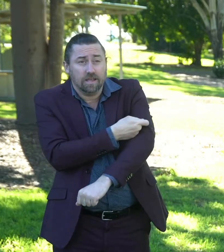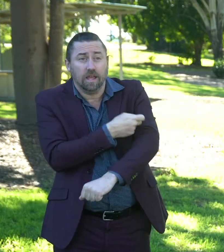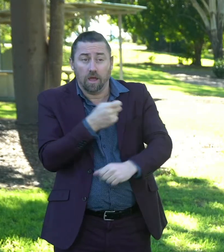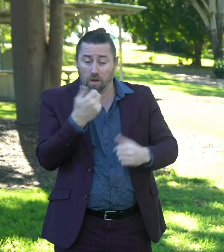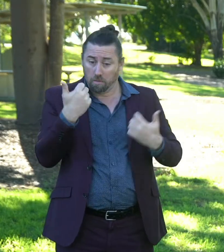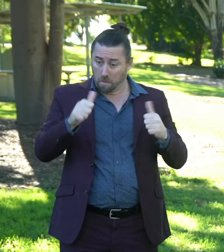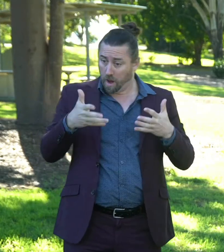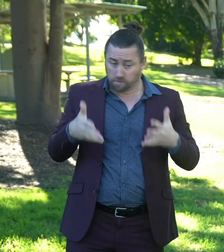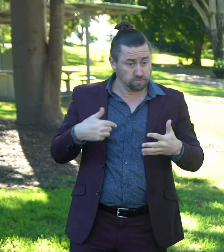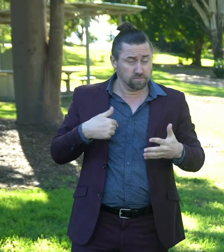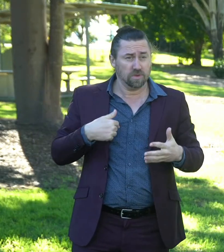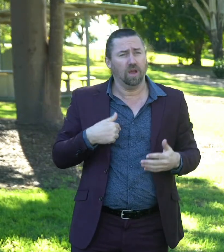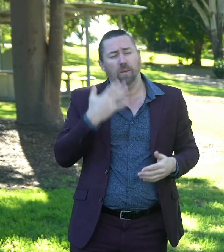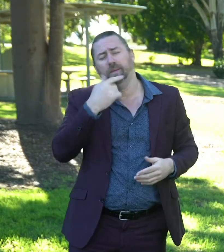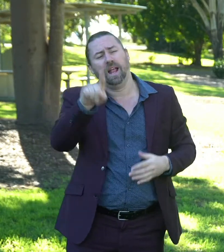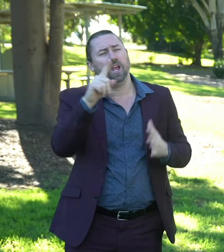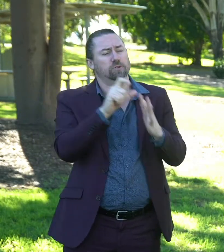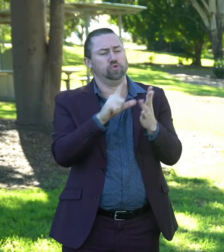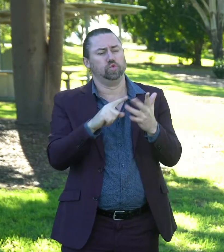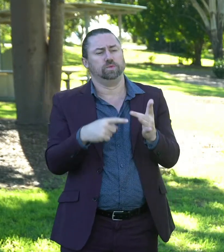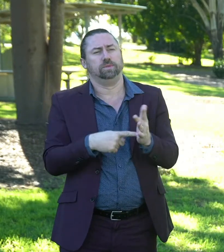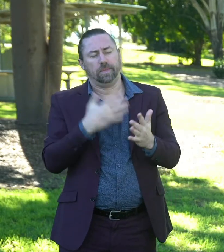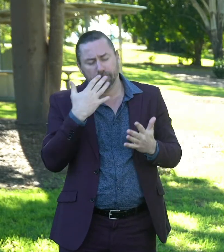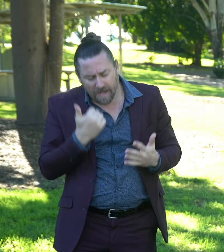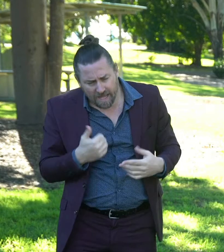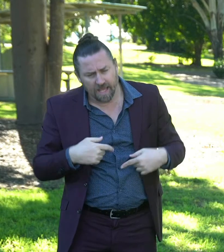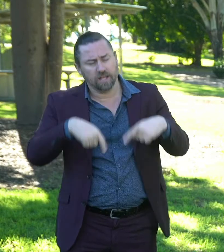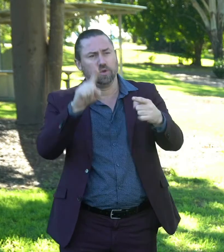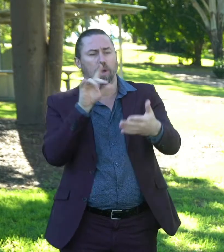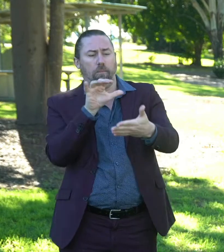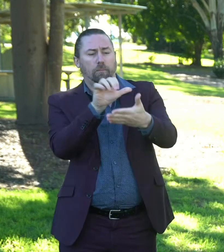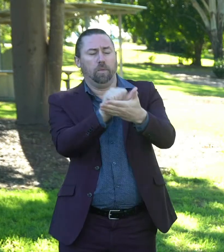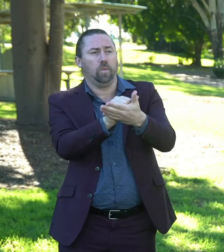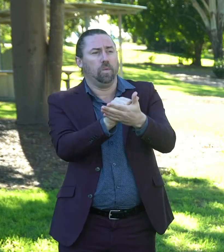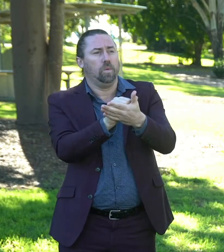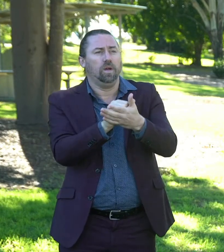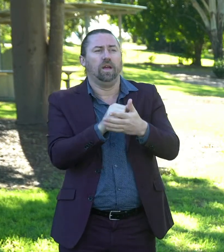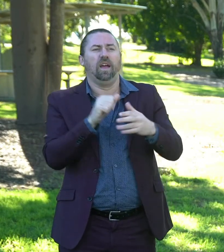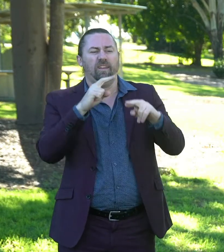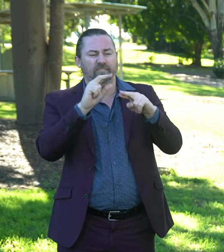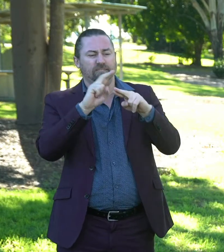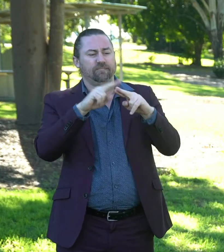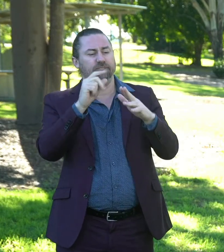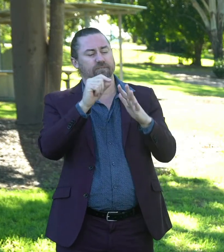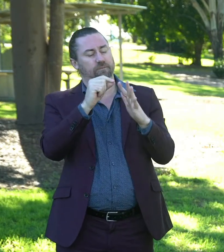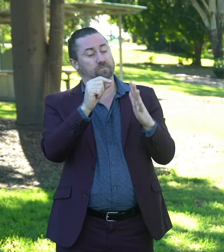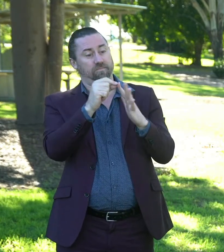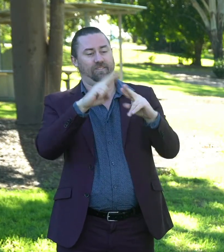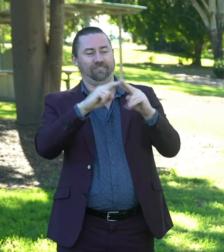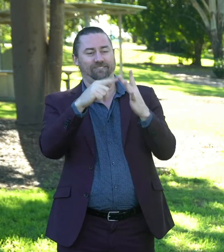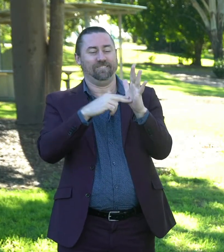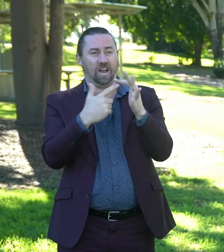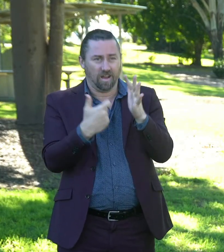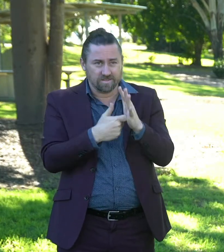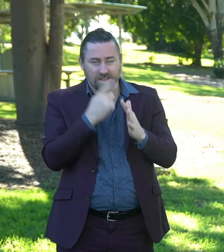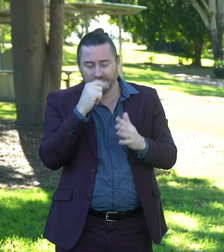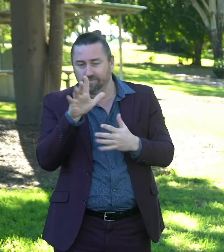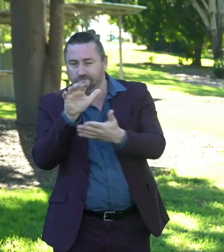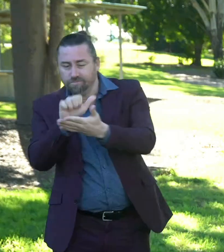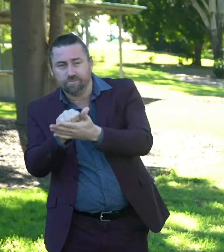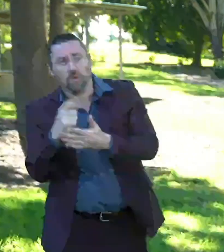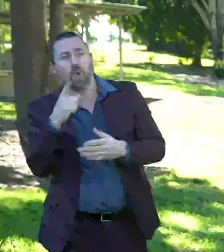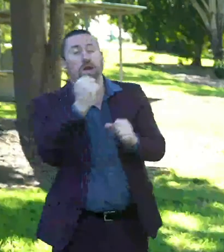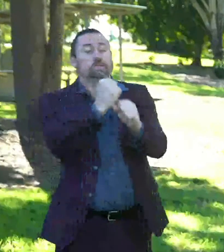please immediately go online to book it at one of our clinics if it's Pfizer, or go to your